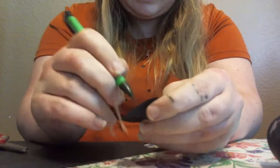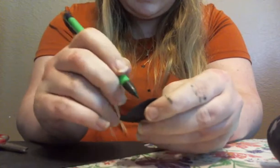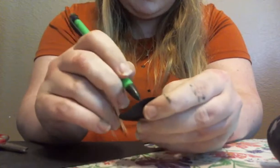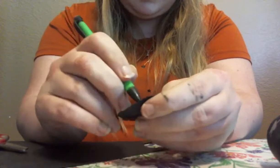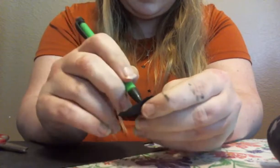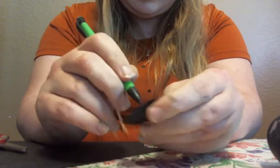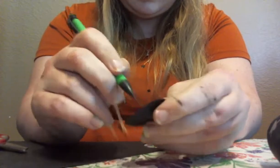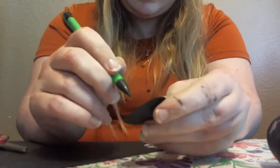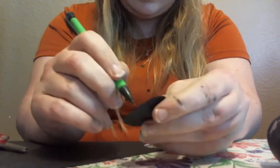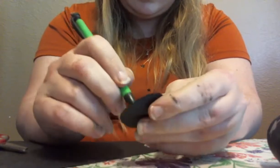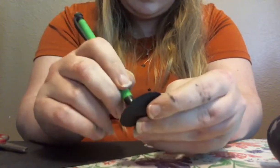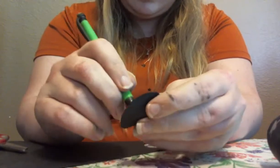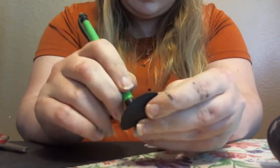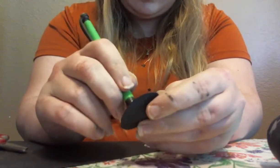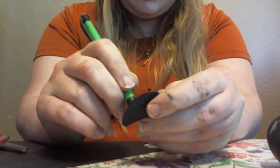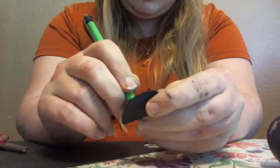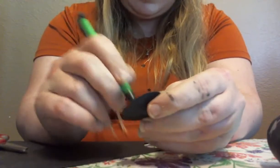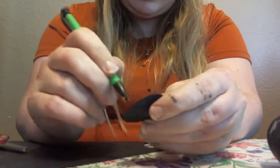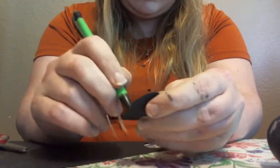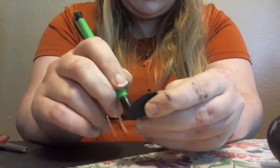and punch a bunch